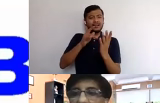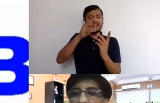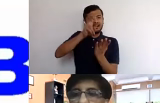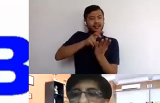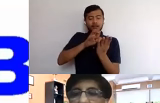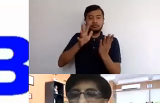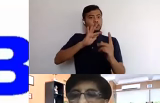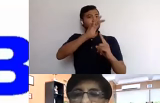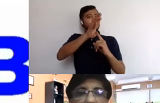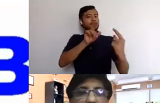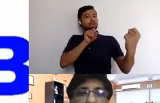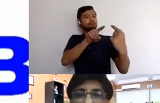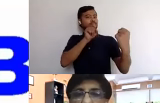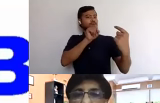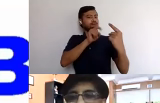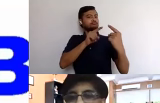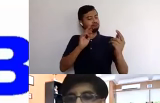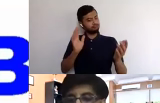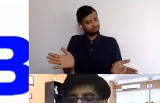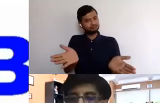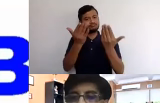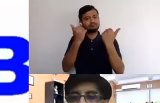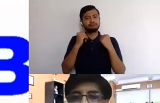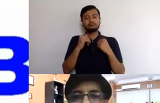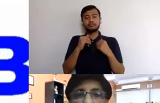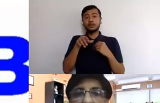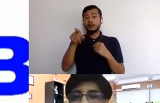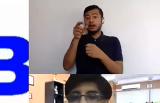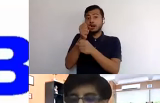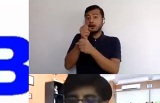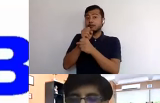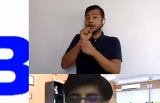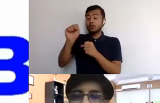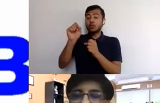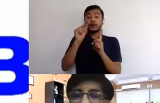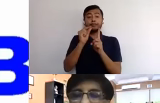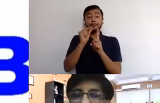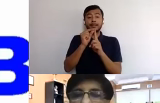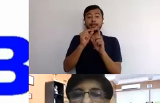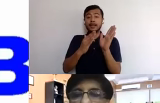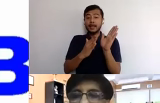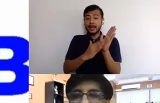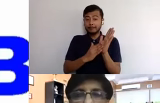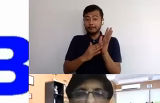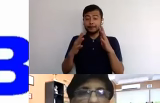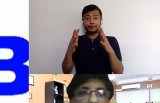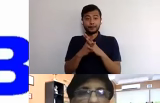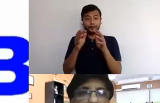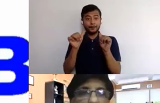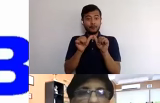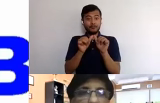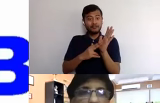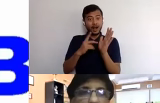taking forward the vision of the TRAI's public Wi-Fi networks.